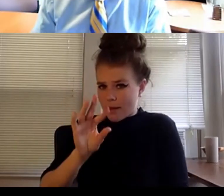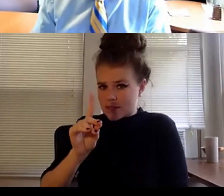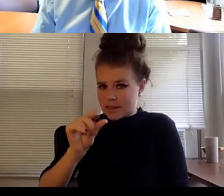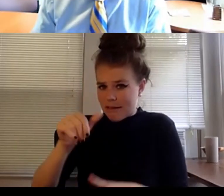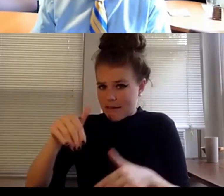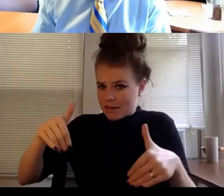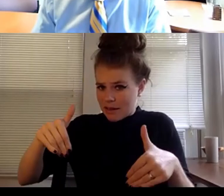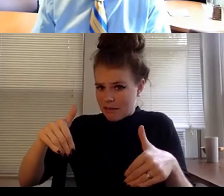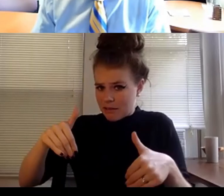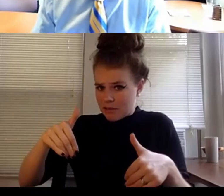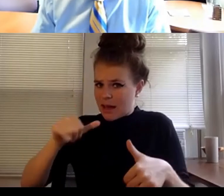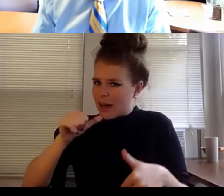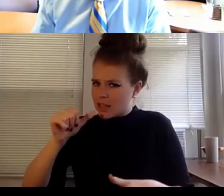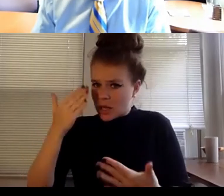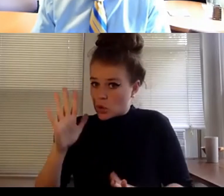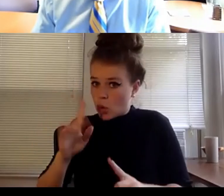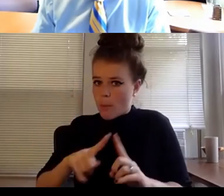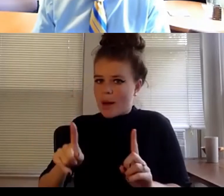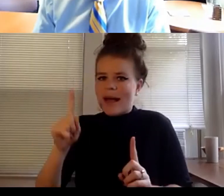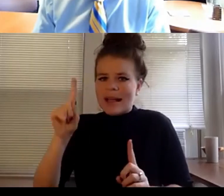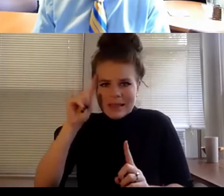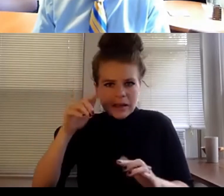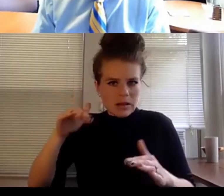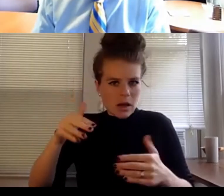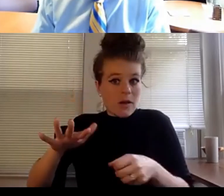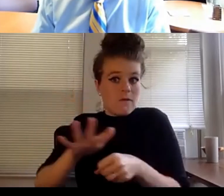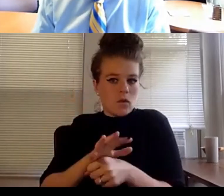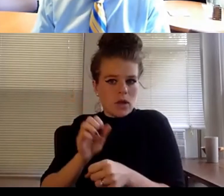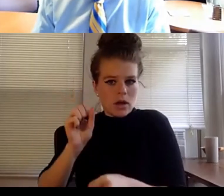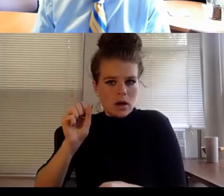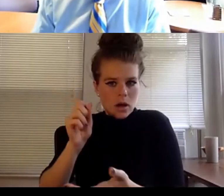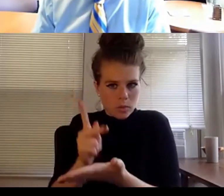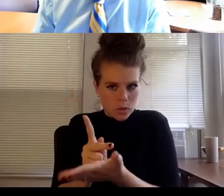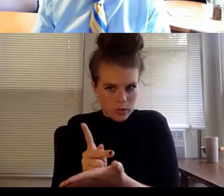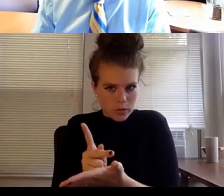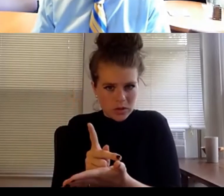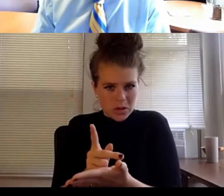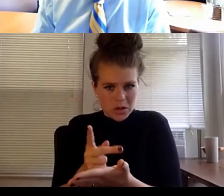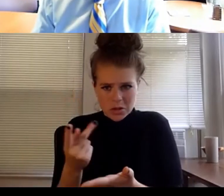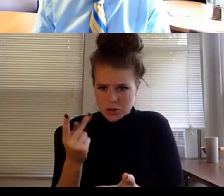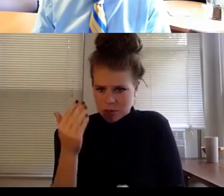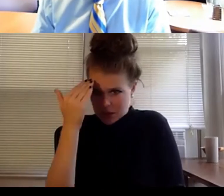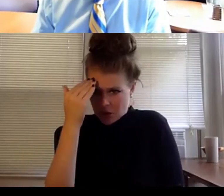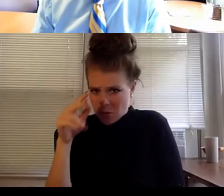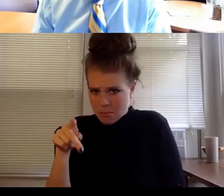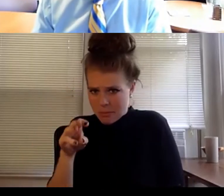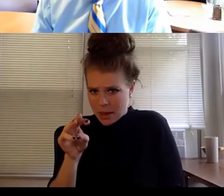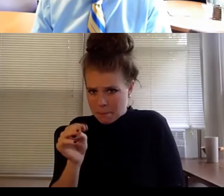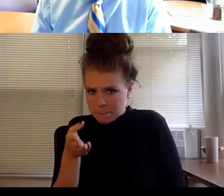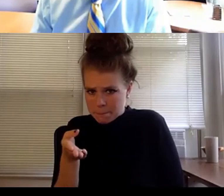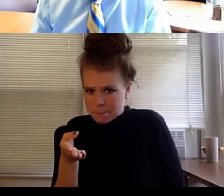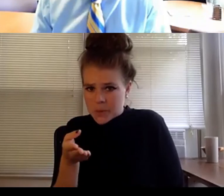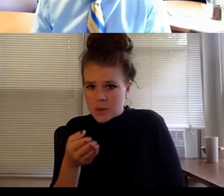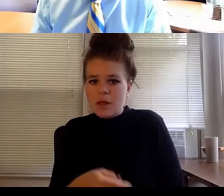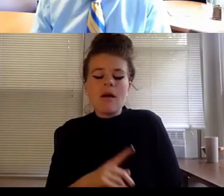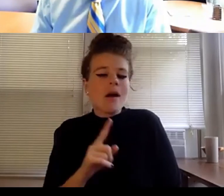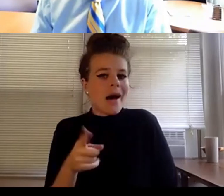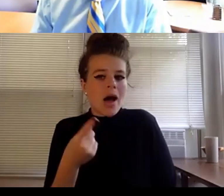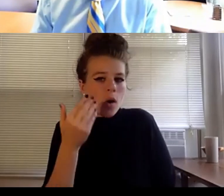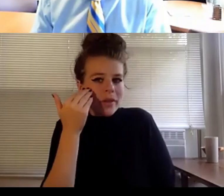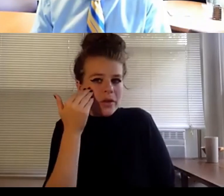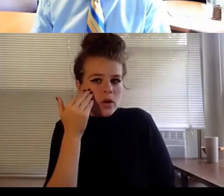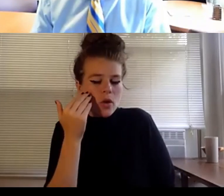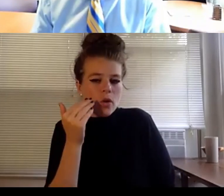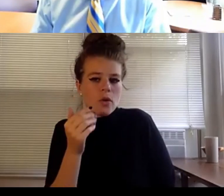is it? I don't know. I have to check on my facts. Do we know, Pamela or someone? I only know from No,